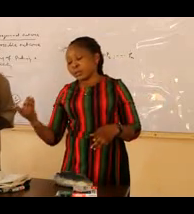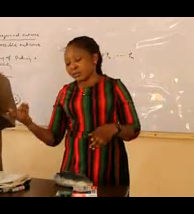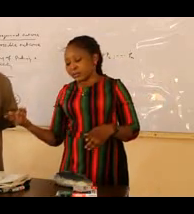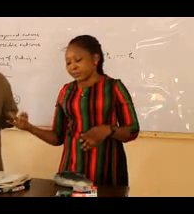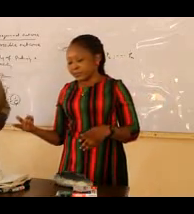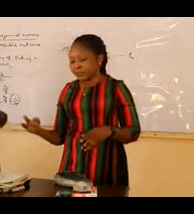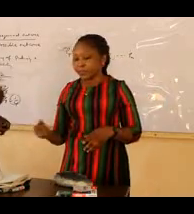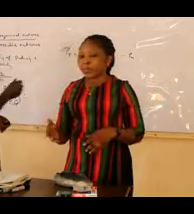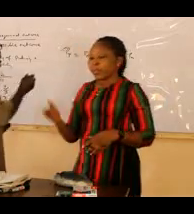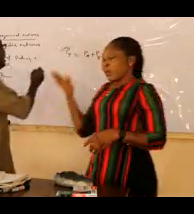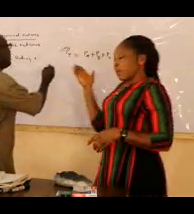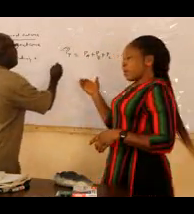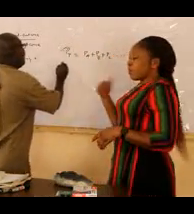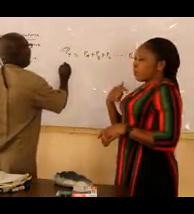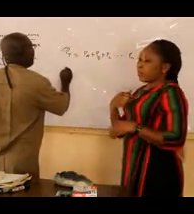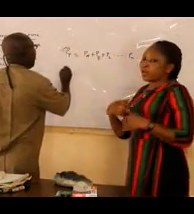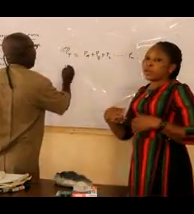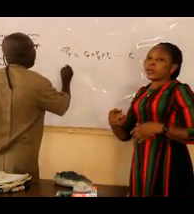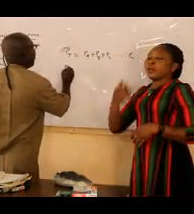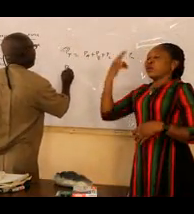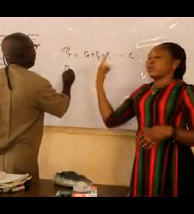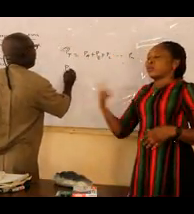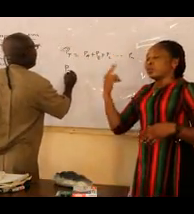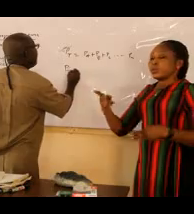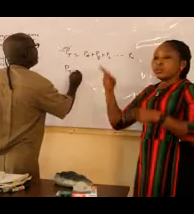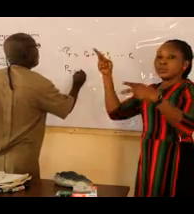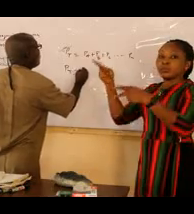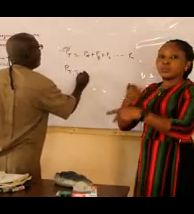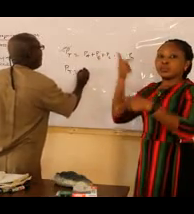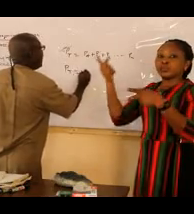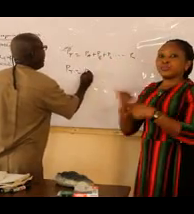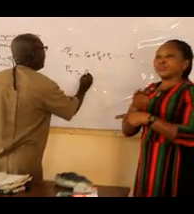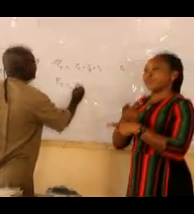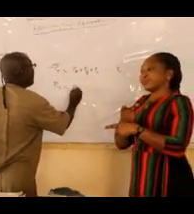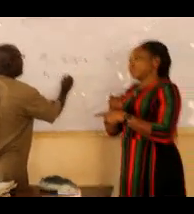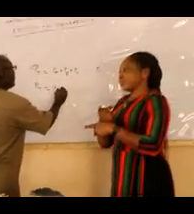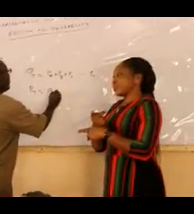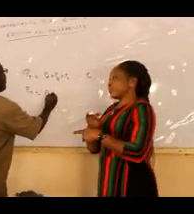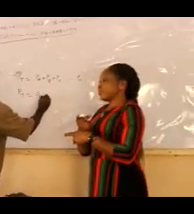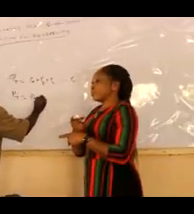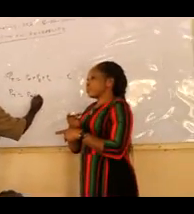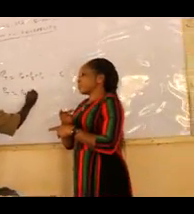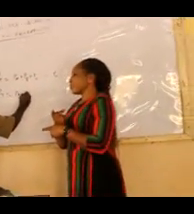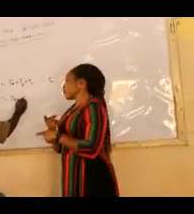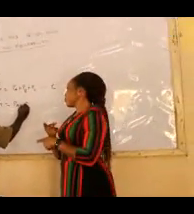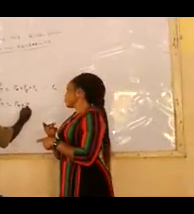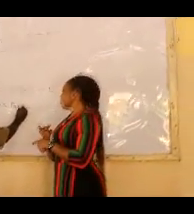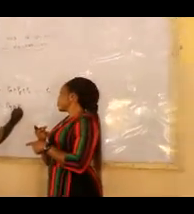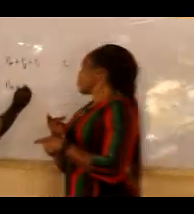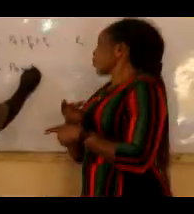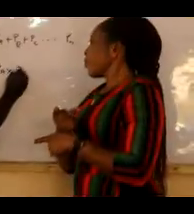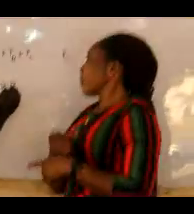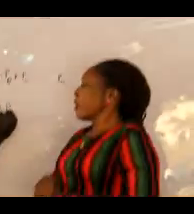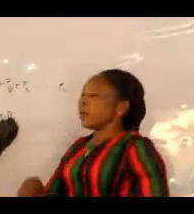call multiplication. So here, P total is equal to PA multiplied by